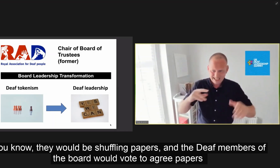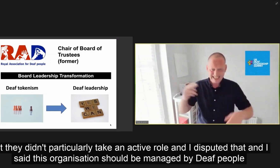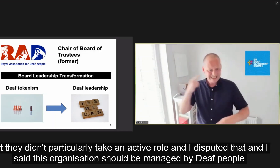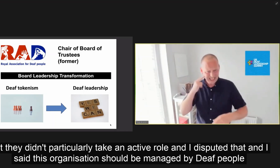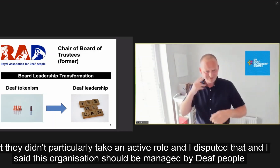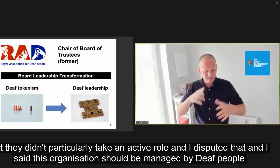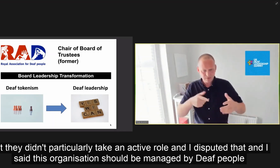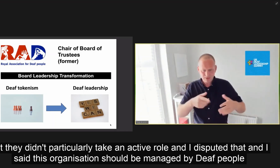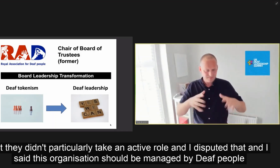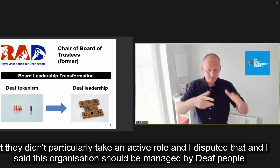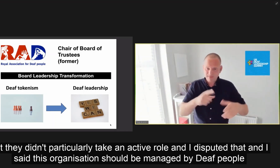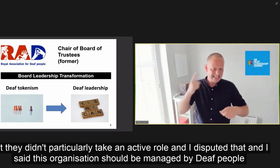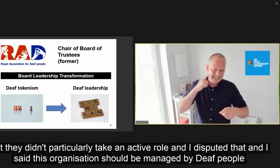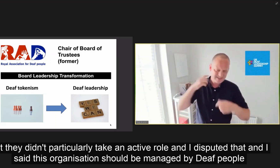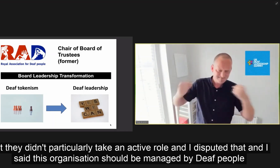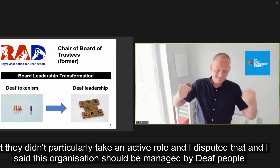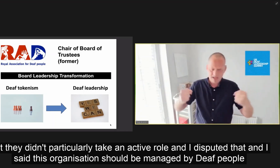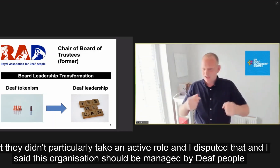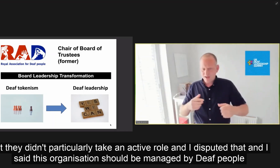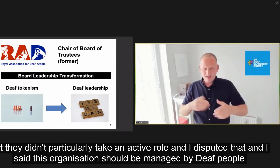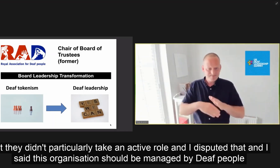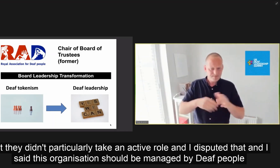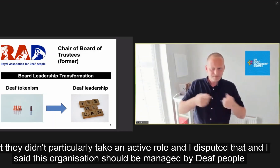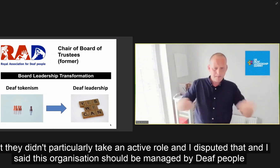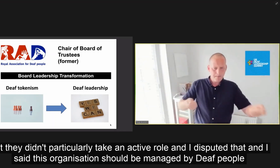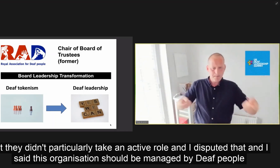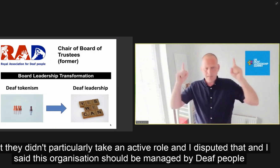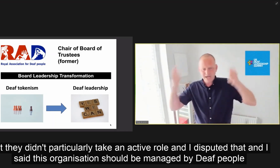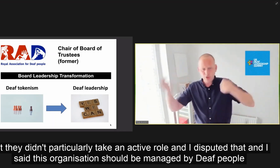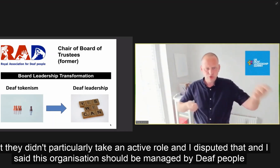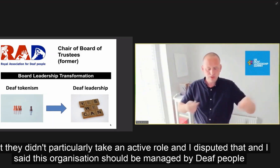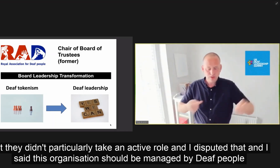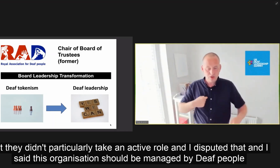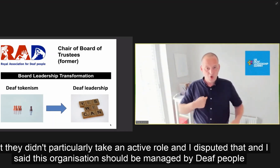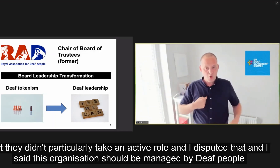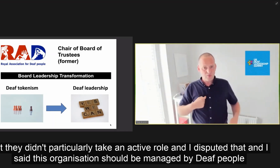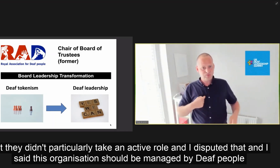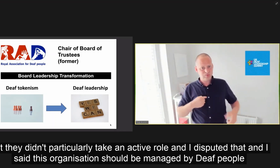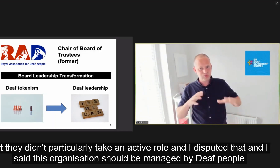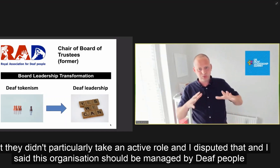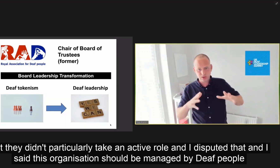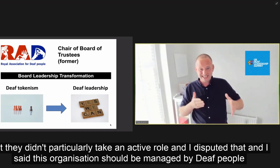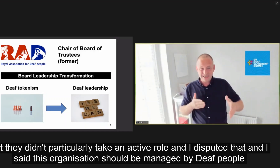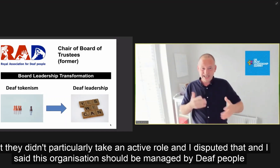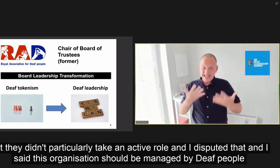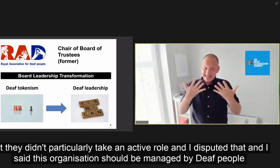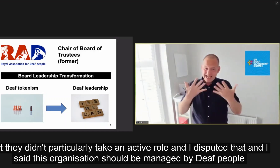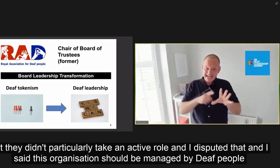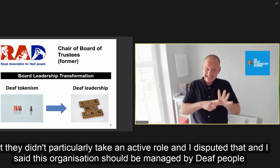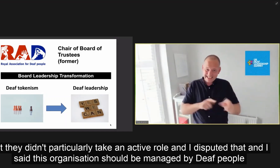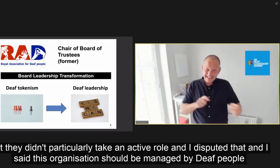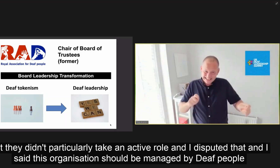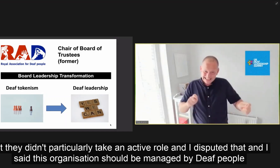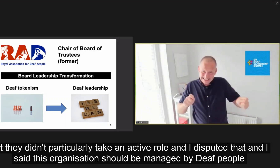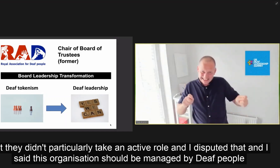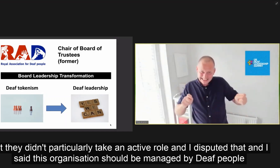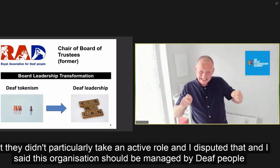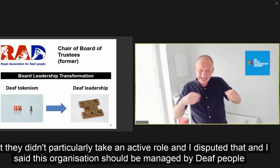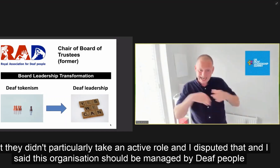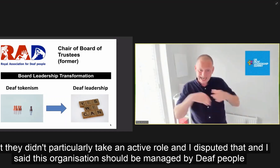take a particularly active role. And I disputed that should be the case. I said, this is a deaf organisation, it should be managed by deaf people. And